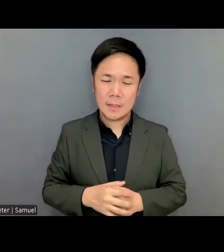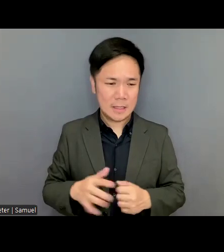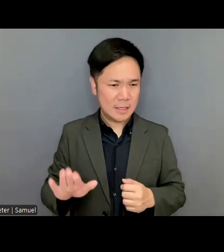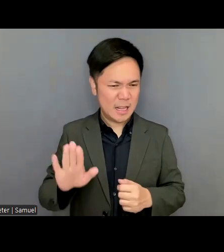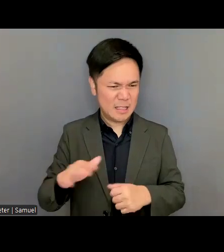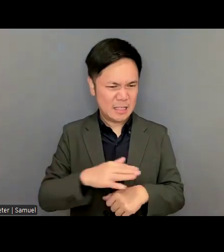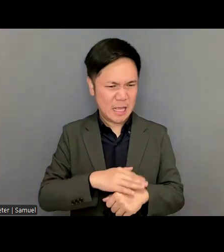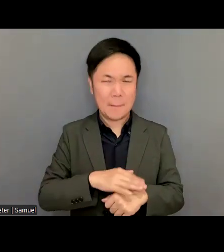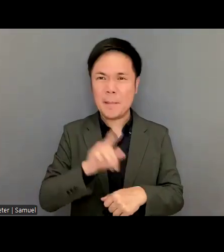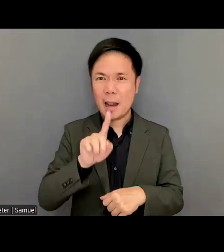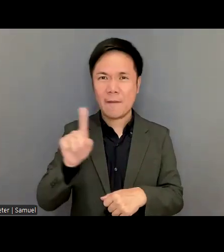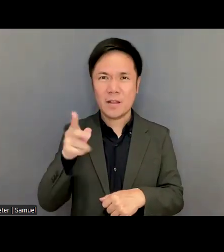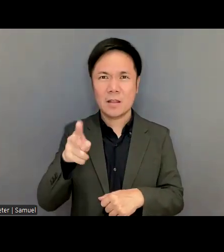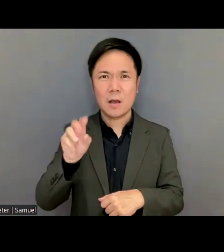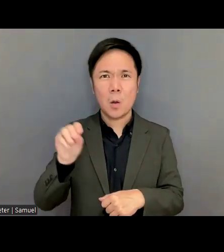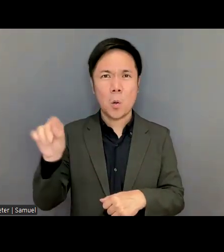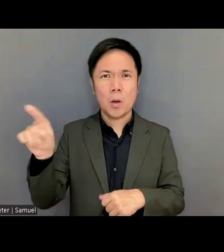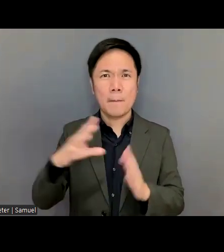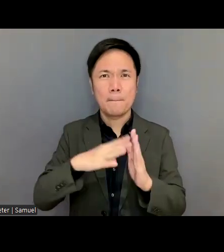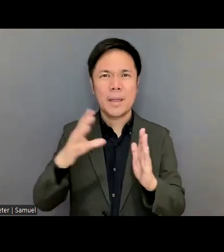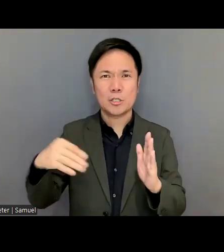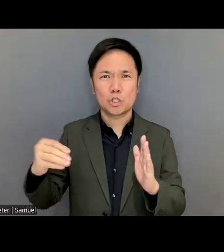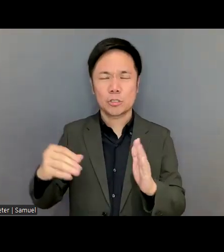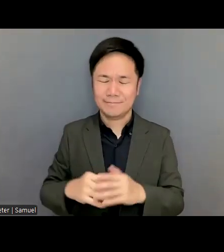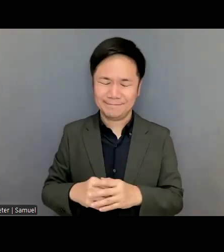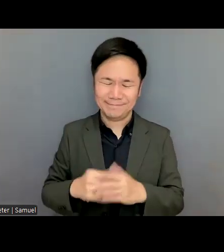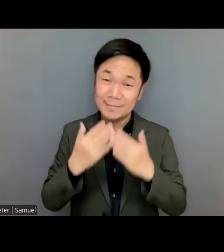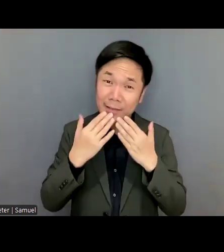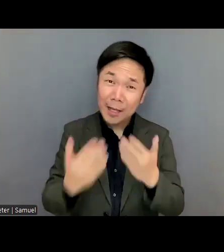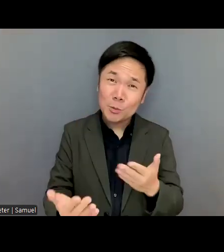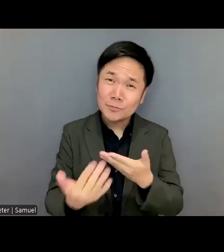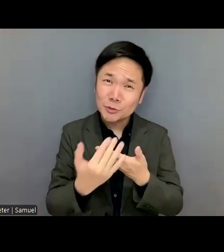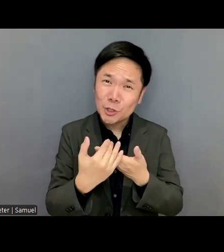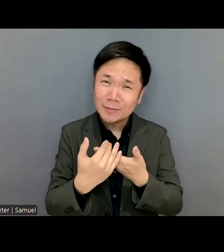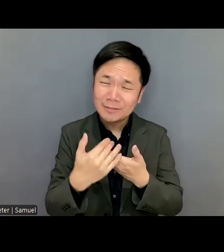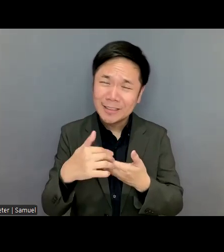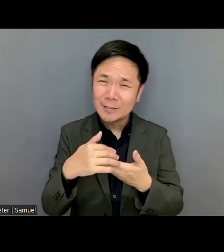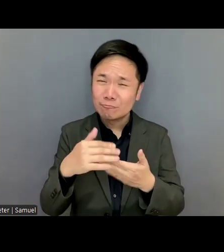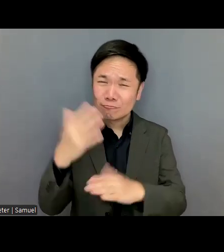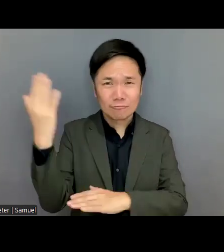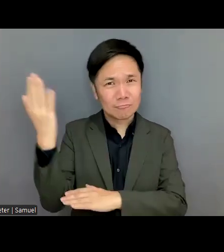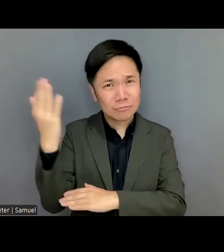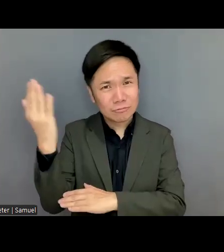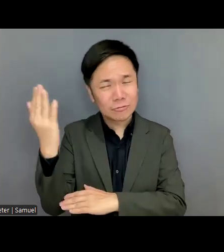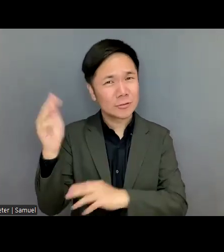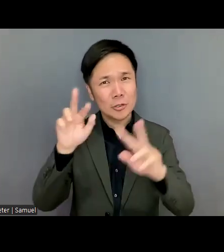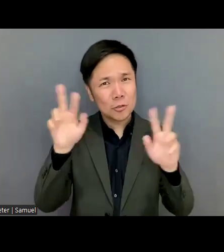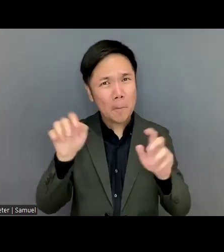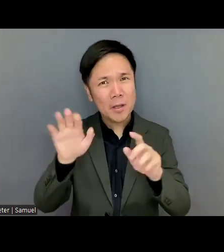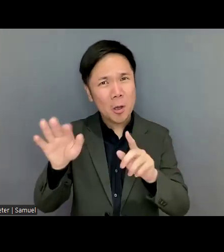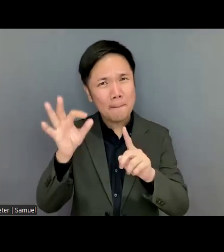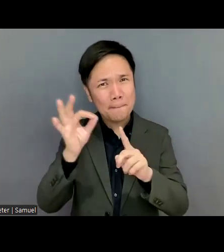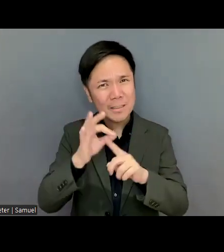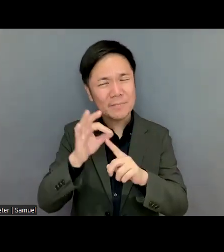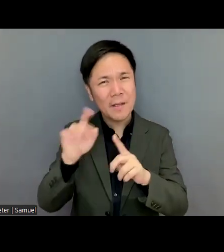in Papua New Guinea. Thank you so much for attending this webinar and for talking about issues regarding Pacific region,